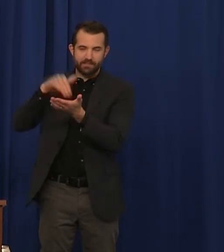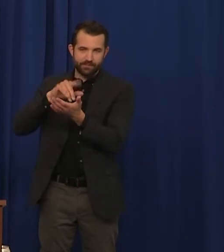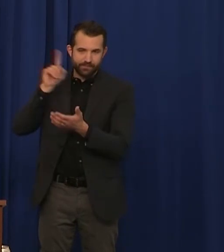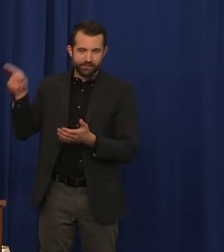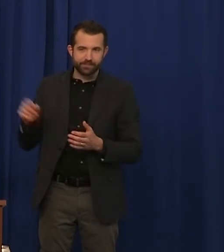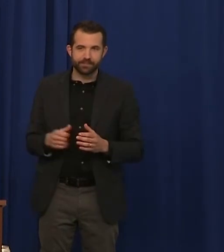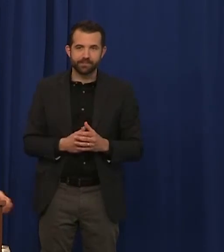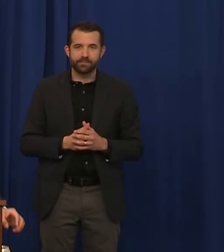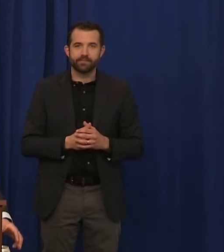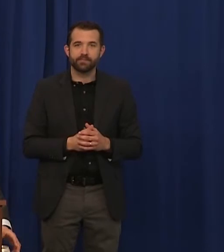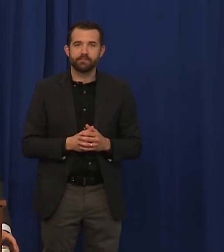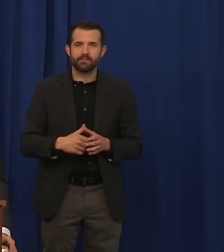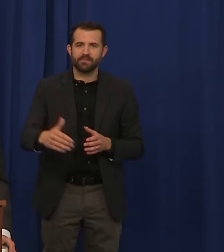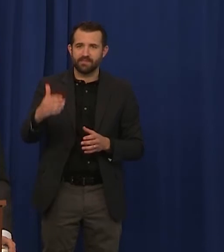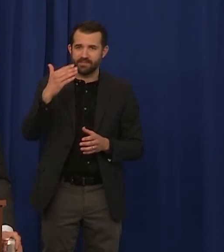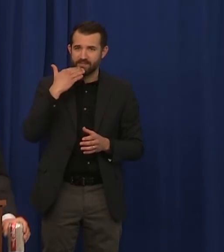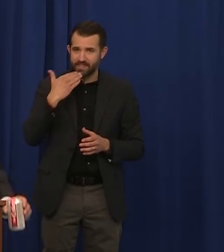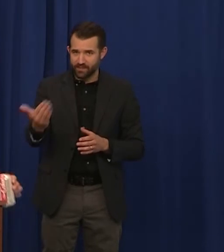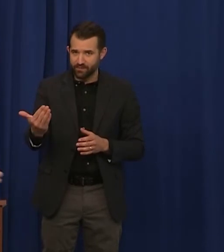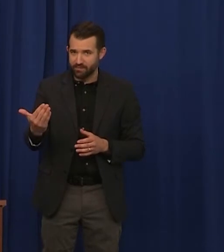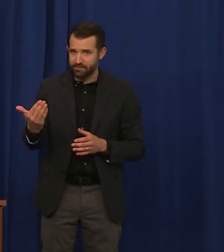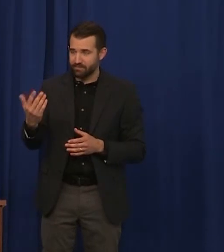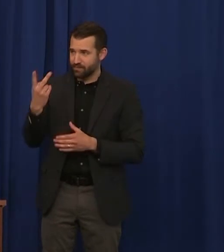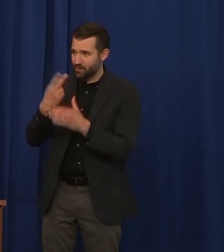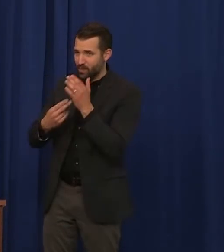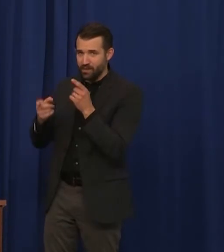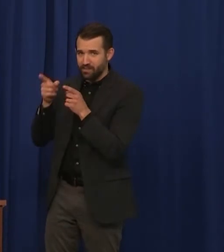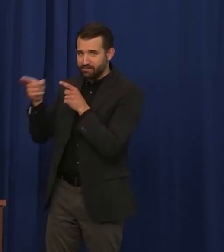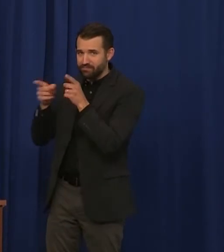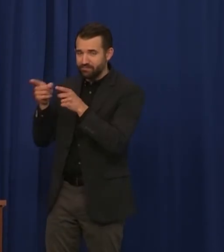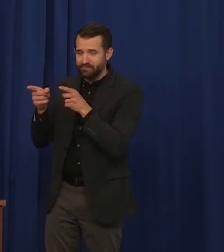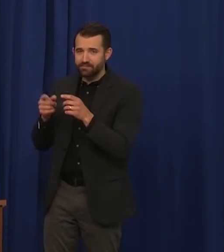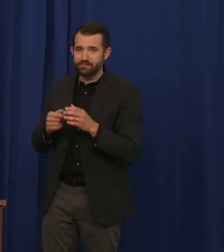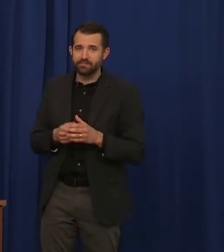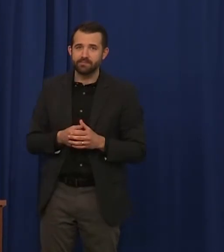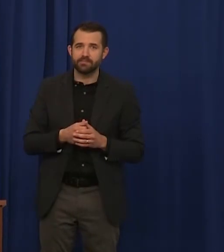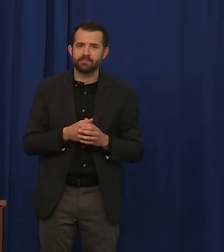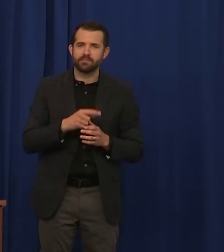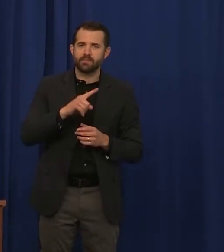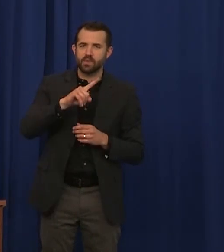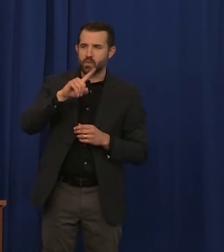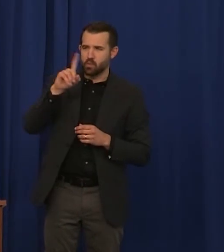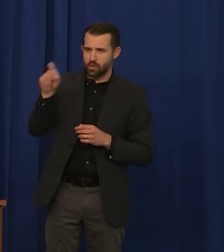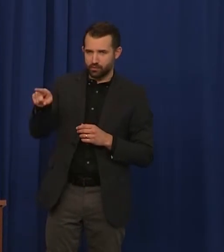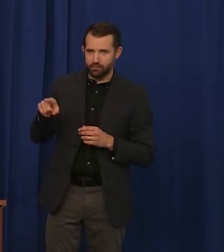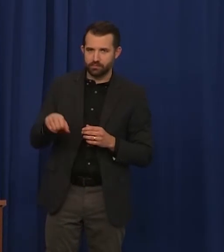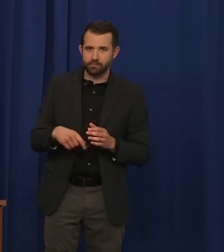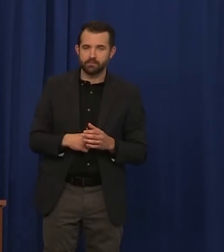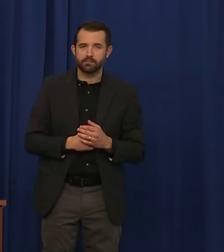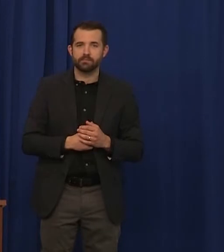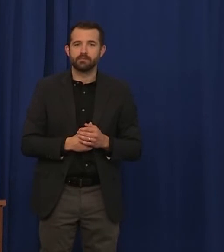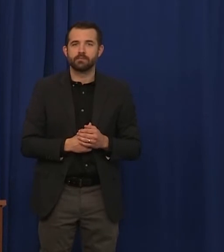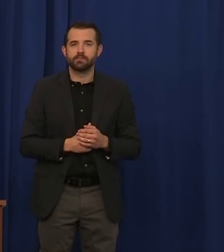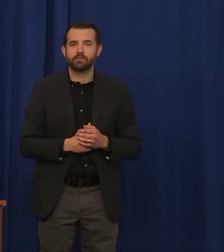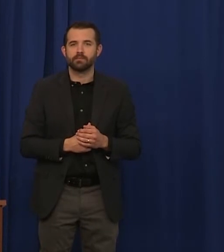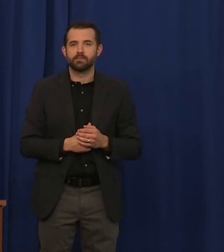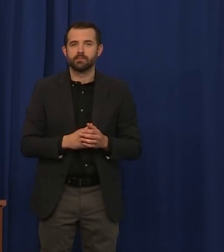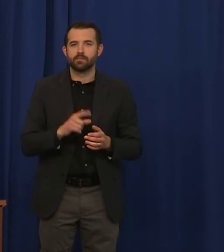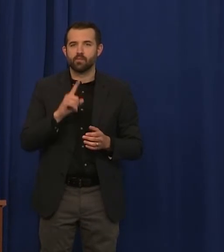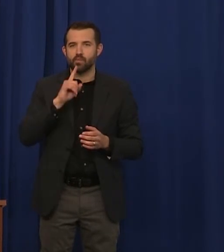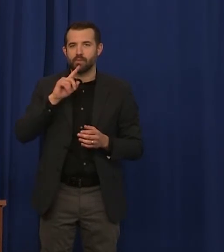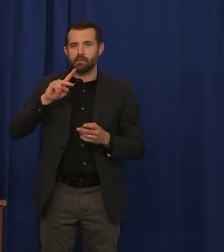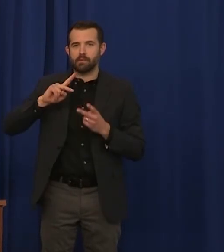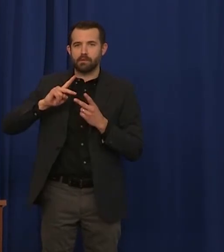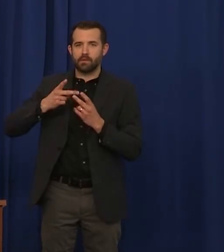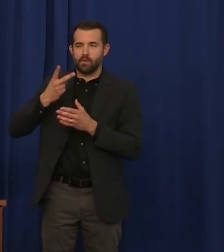Thank you very much, Dr. Shah and Commissioner Fortman. I have a question. One question for Dr. Shah, and then a question that's really for both of you. For